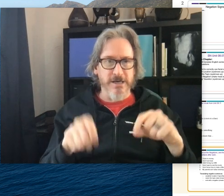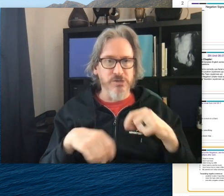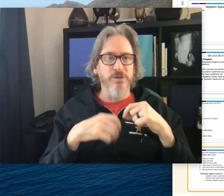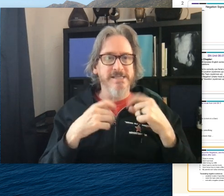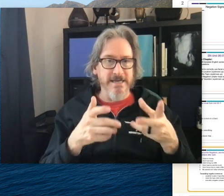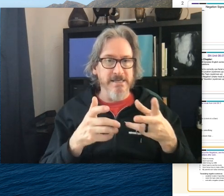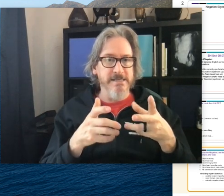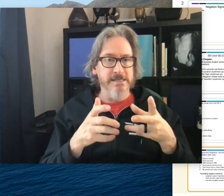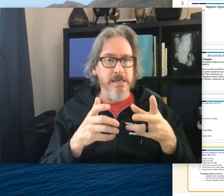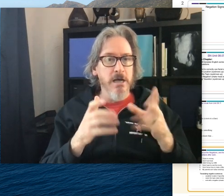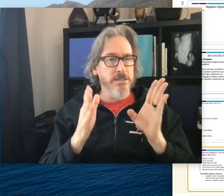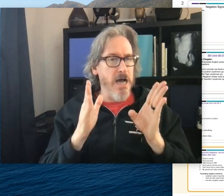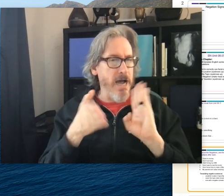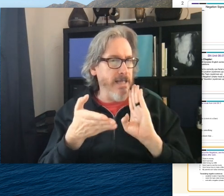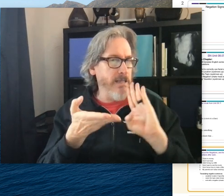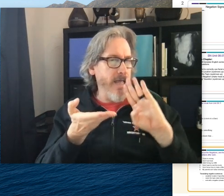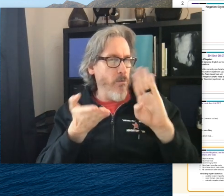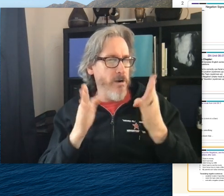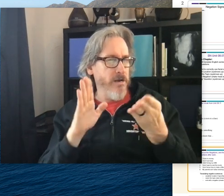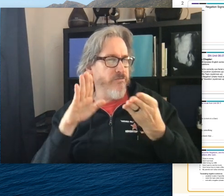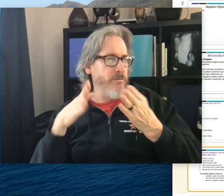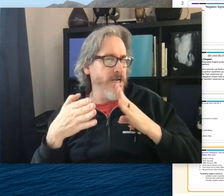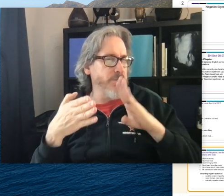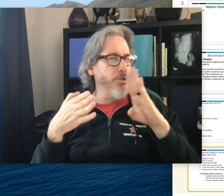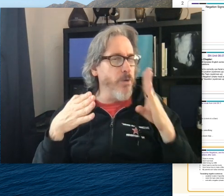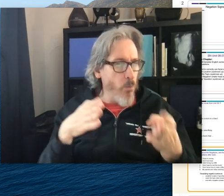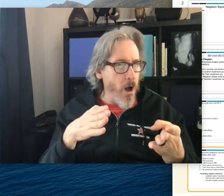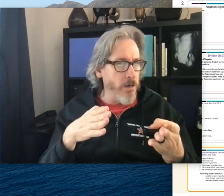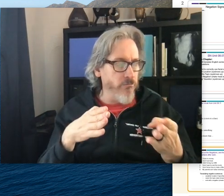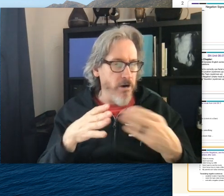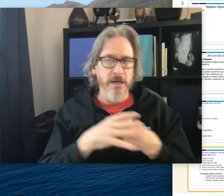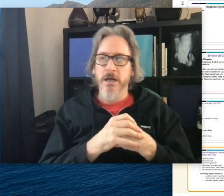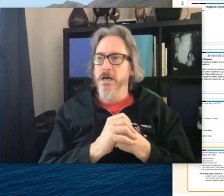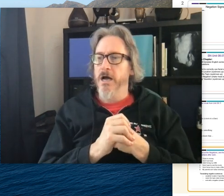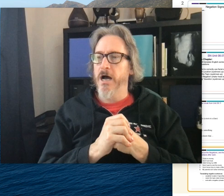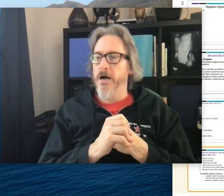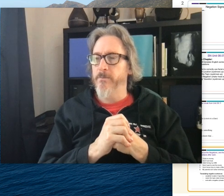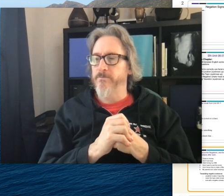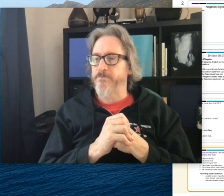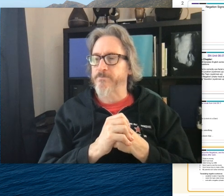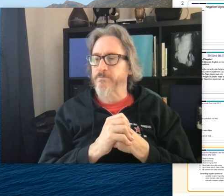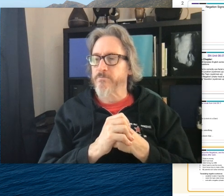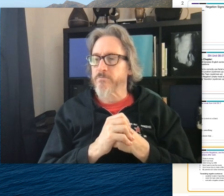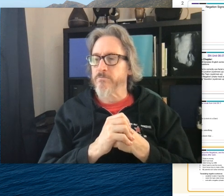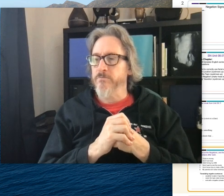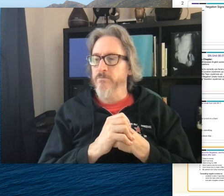play tricks with sentences to highlight what information we want, right?